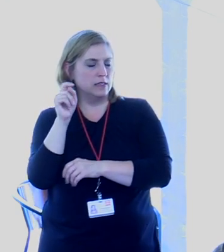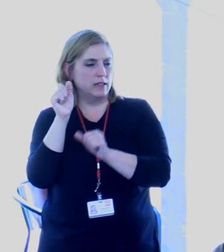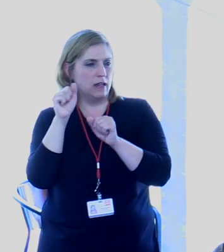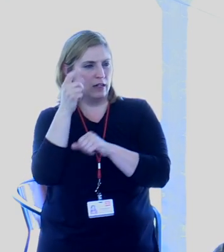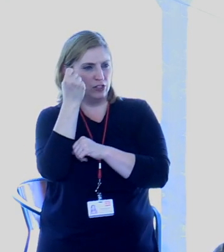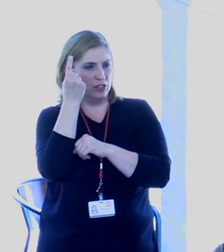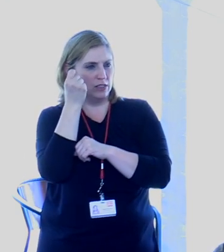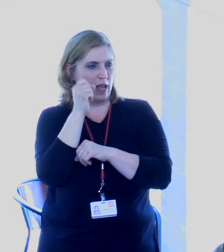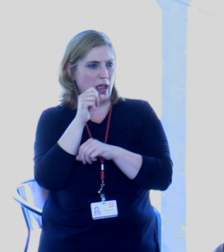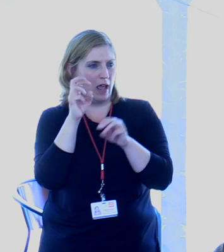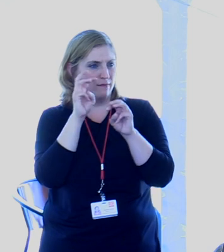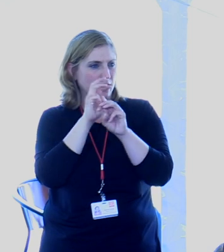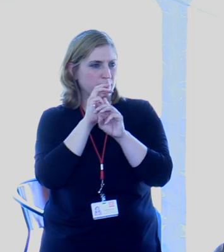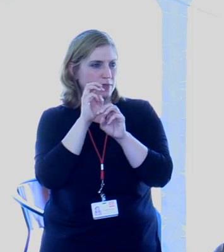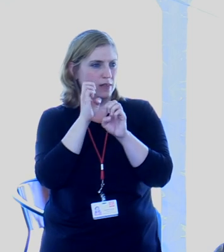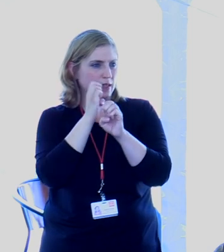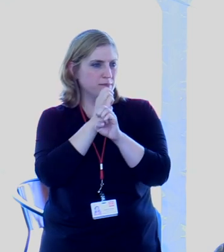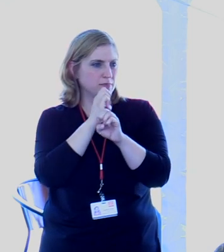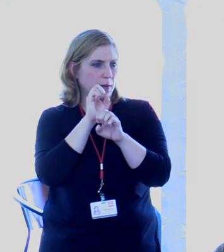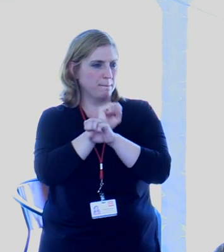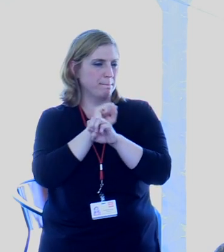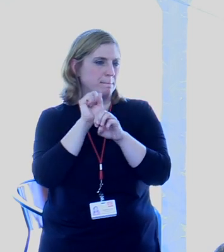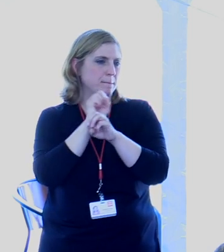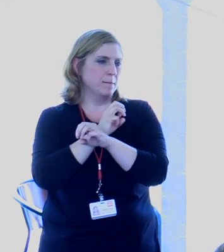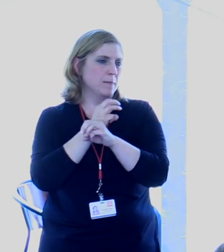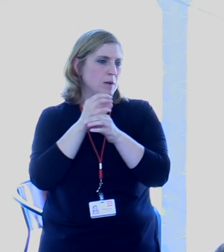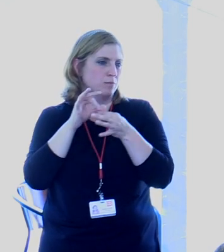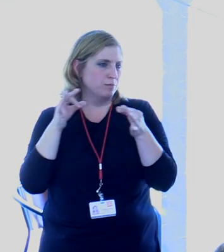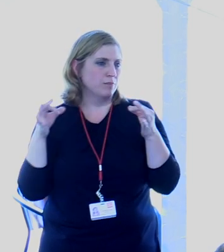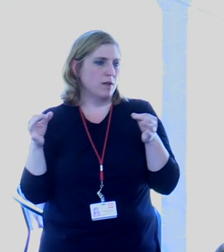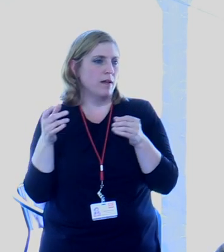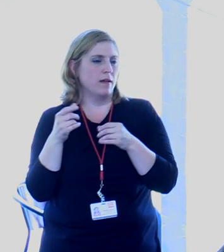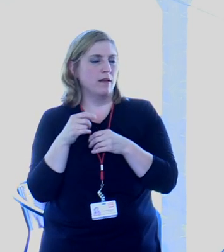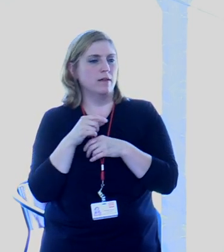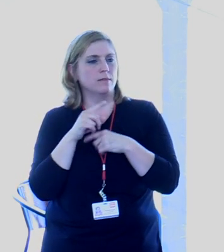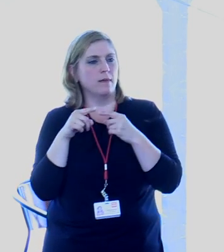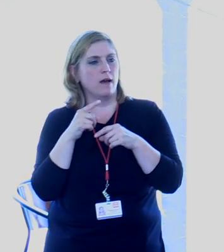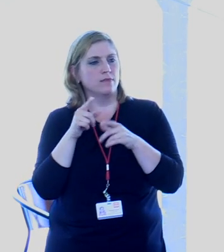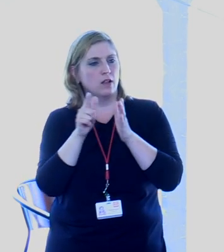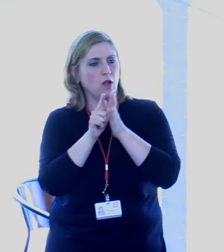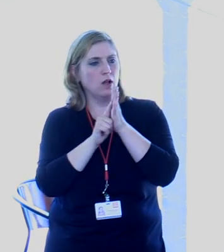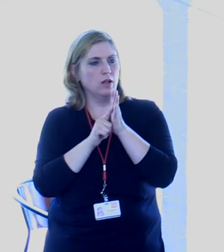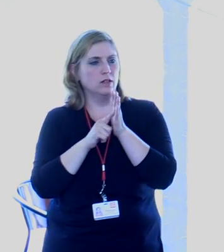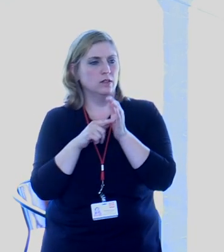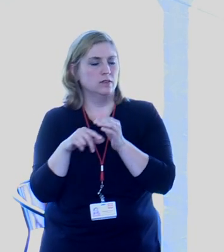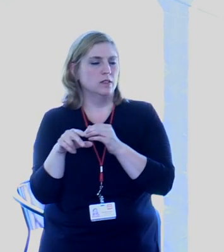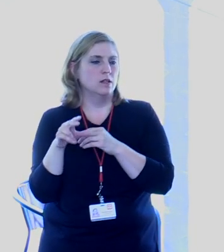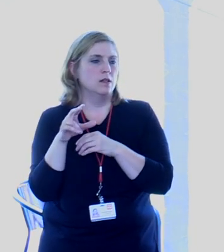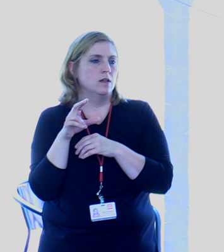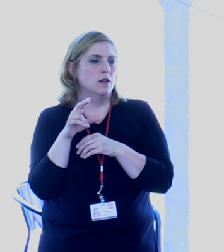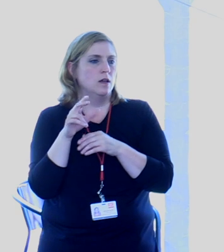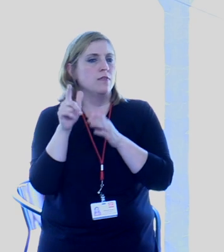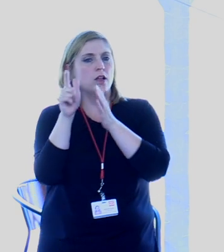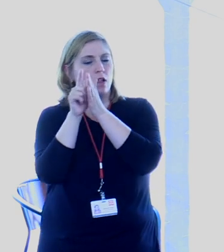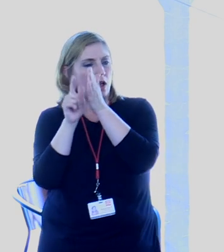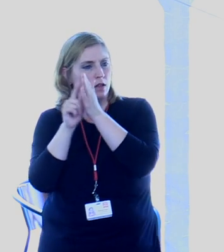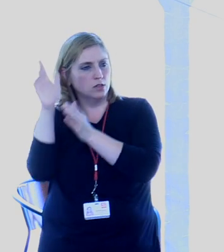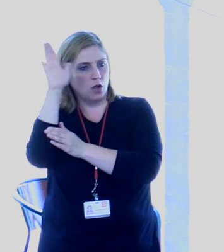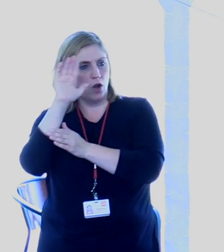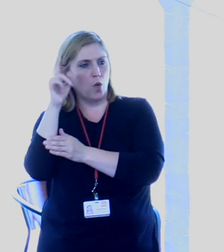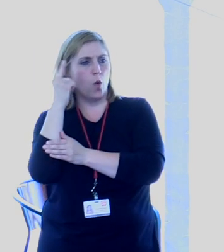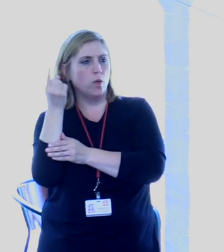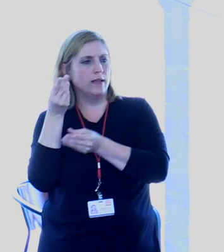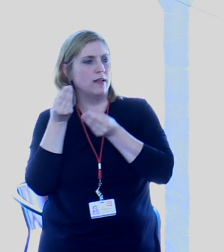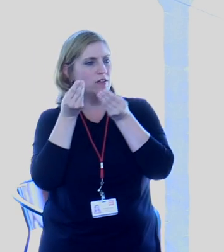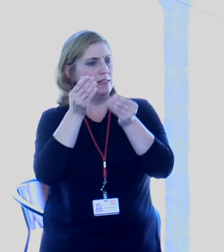that give them access to the physical laws of the universe, the laws of God are only given to